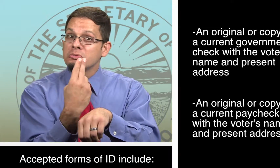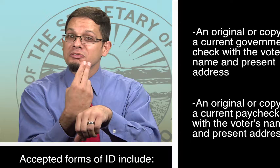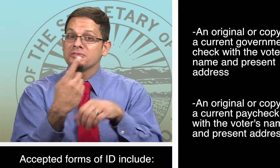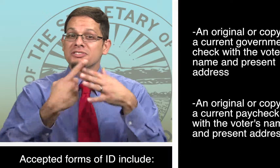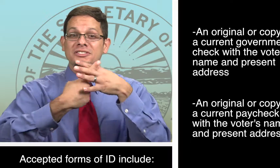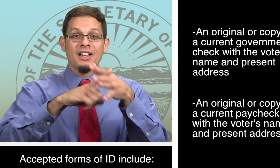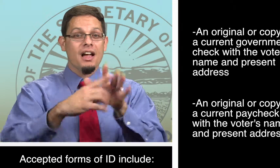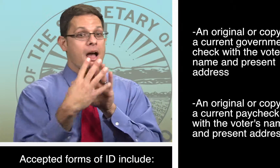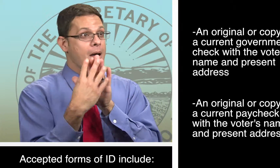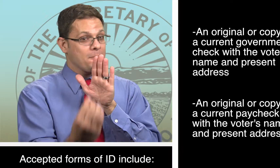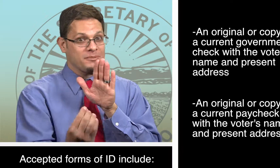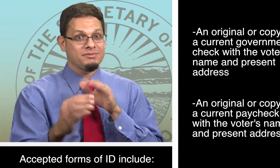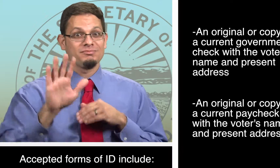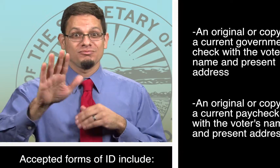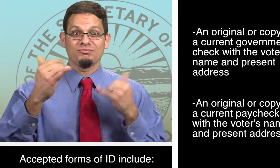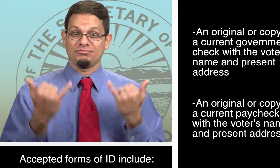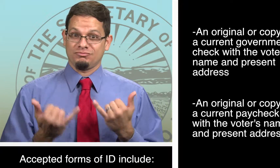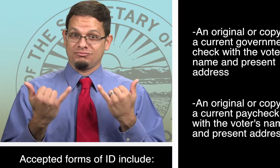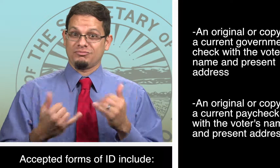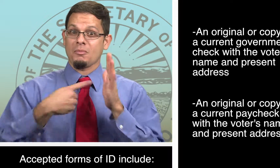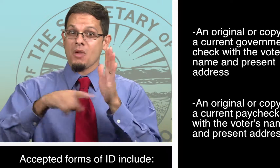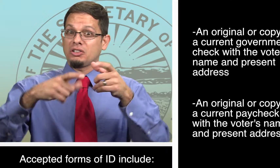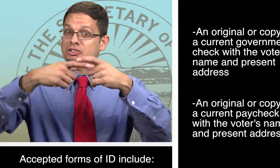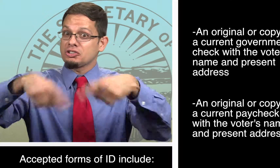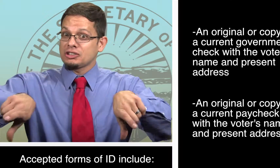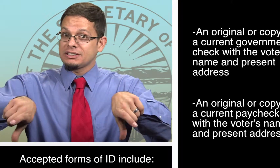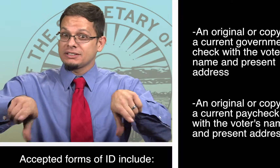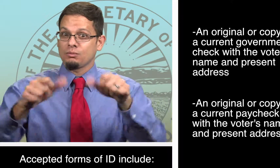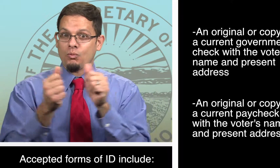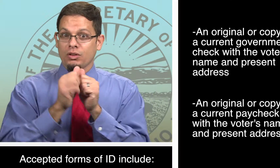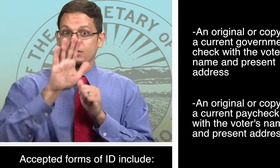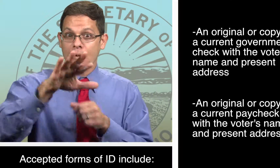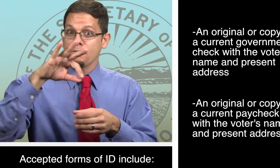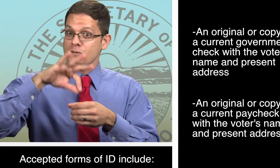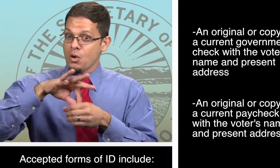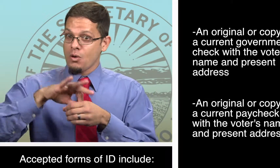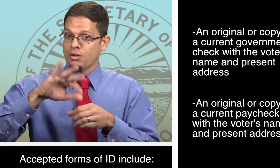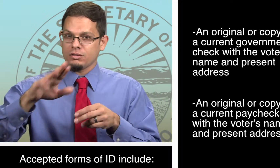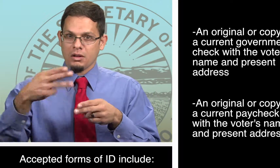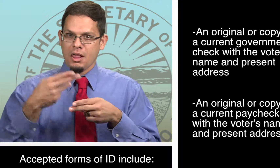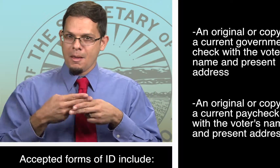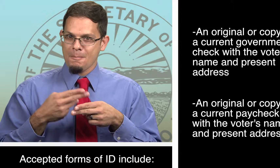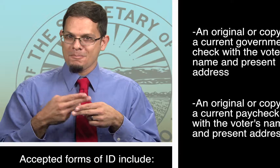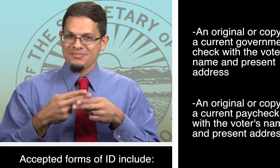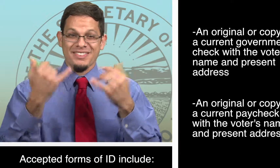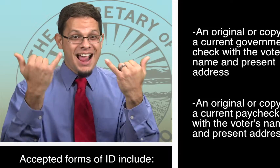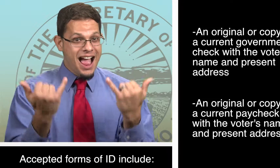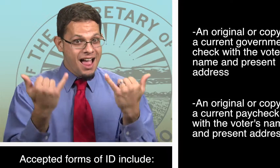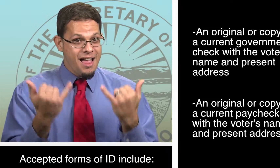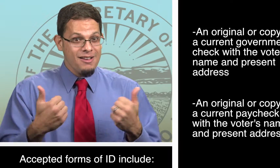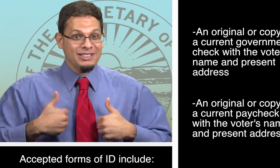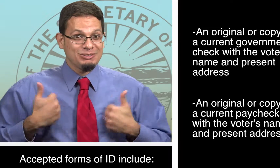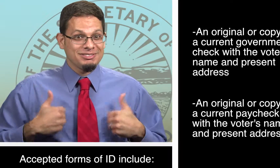An original or copy of a current paycheck with the voter's name and present address.